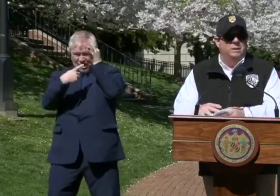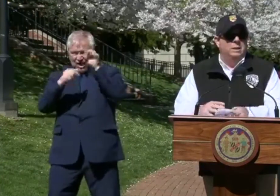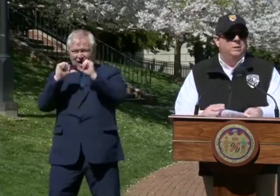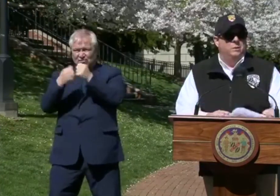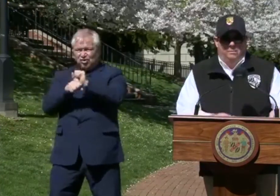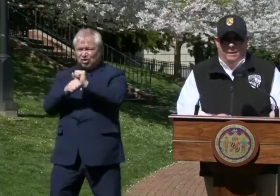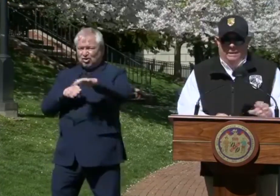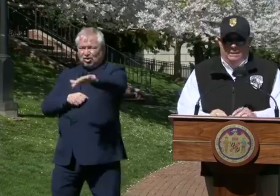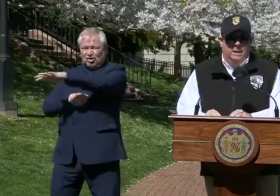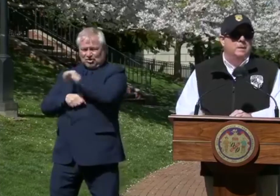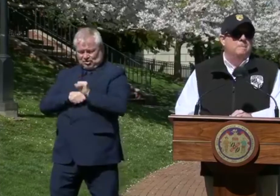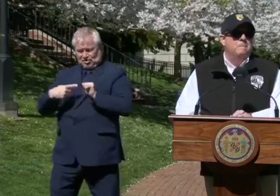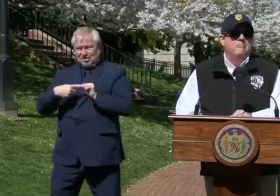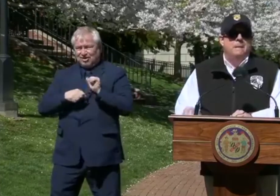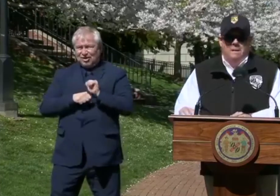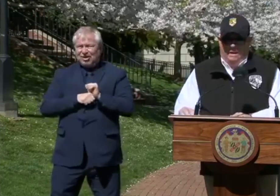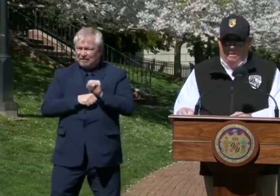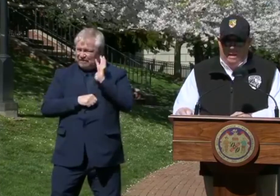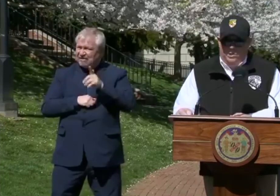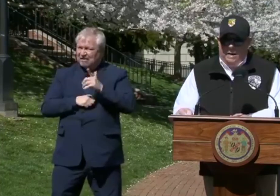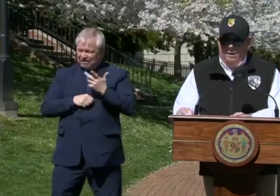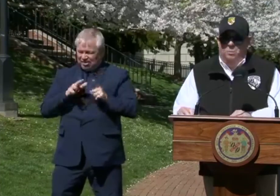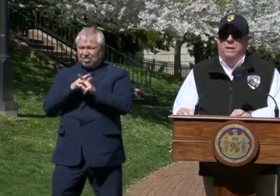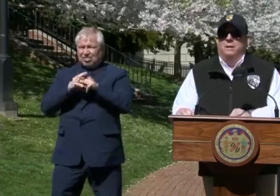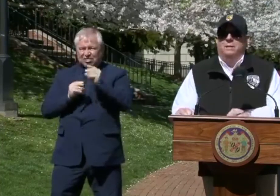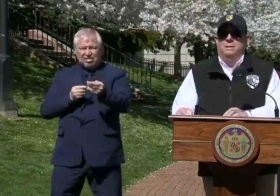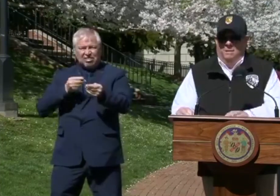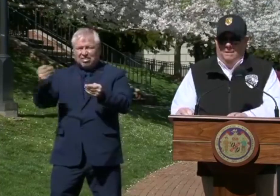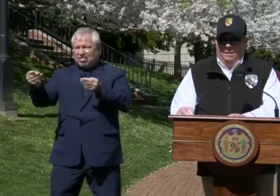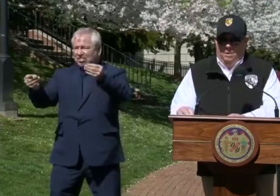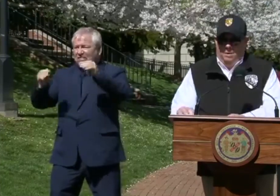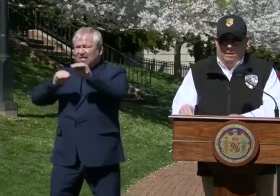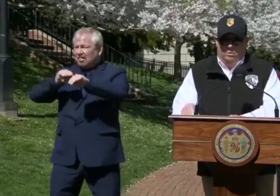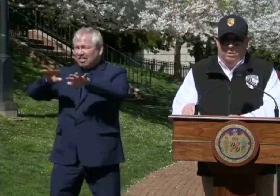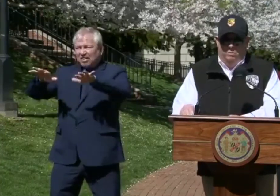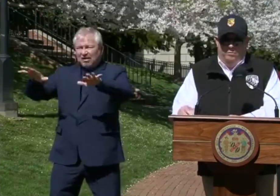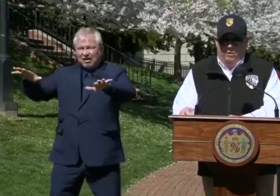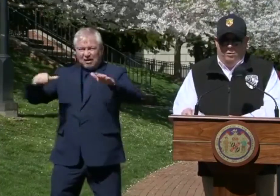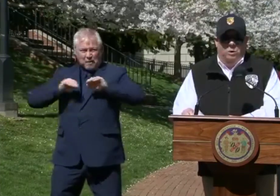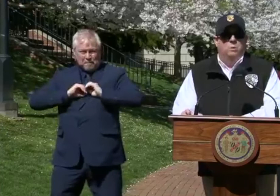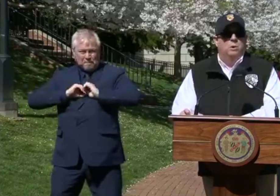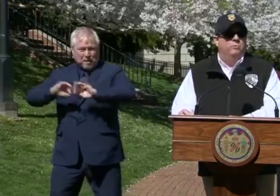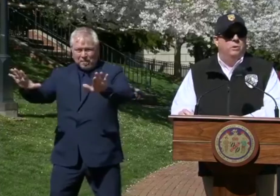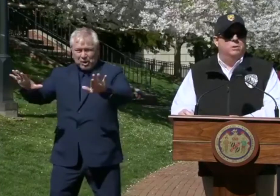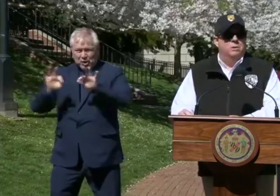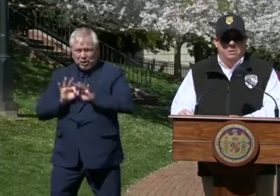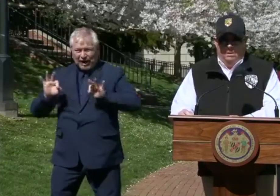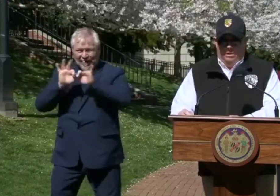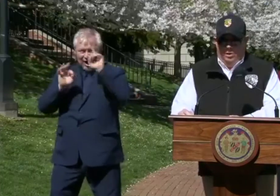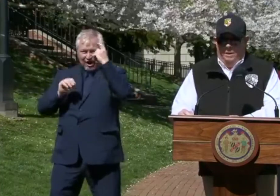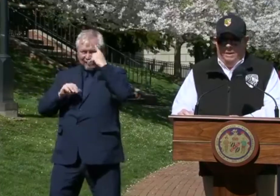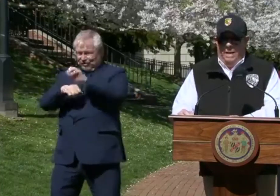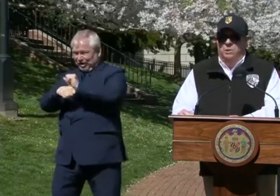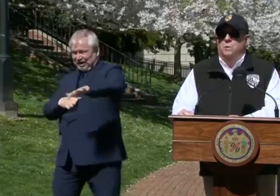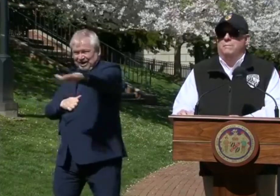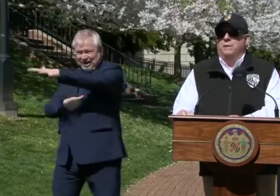will continue to be getting sick. And a major outbreak among our critical federal workforce